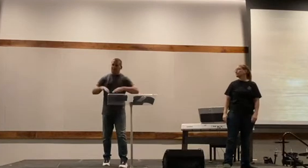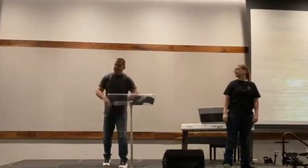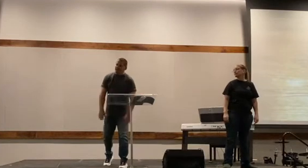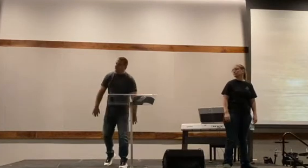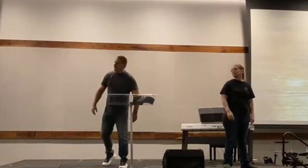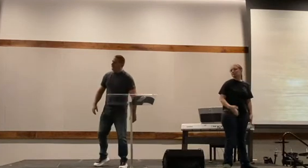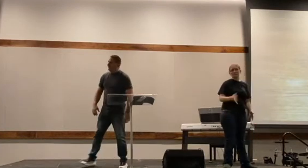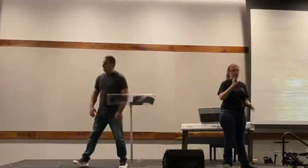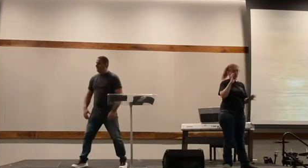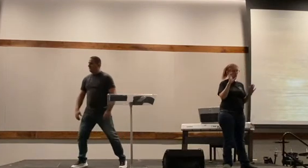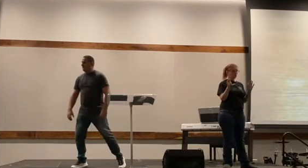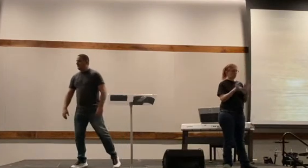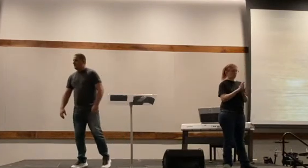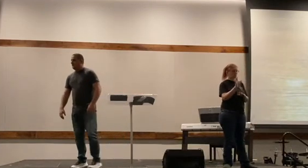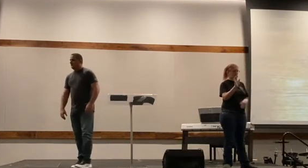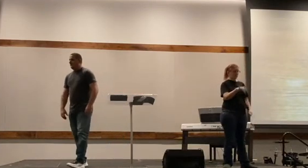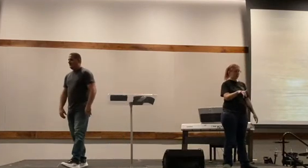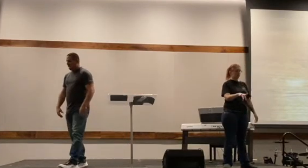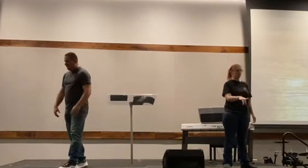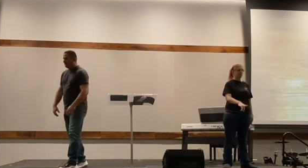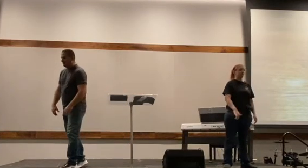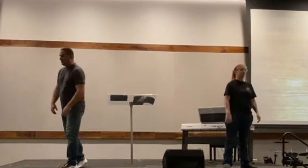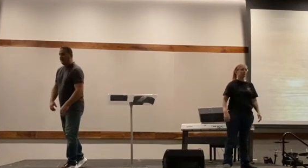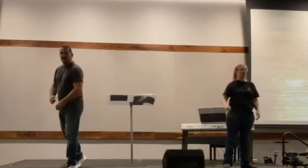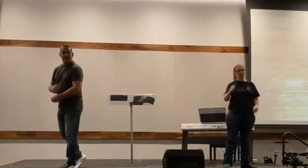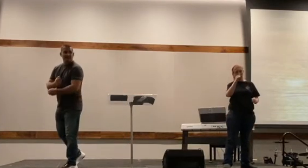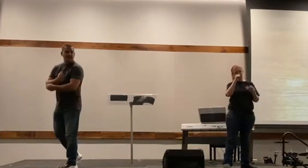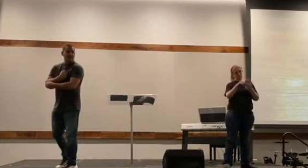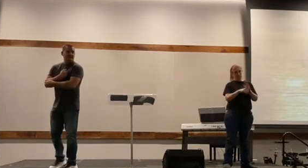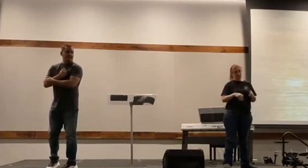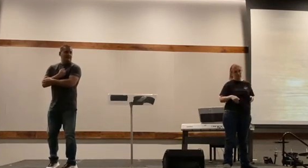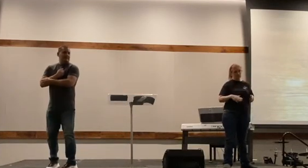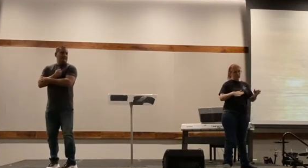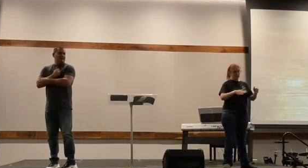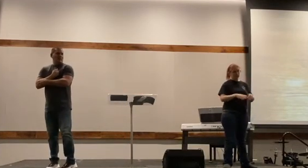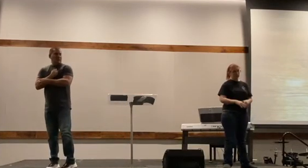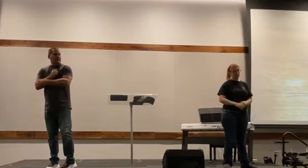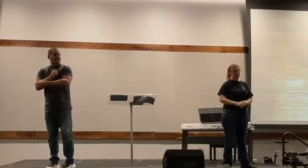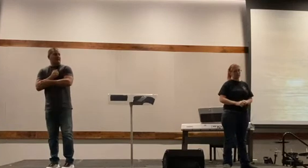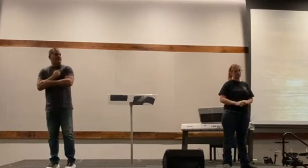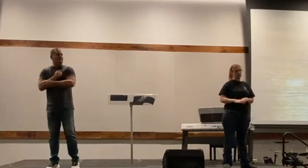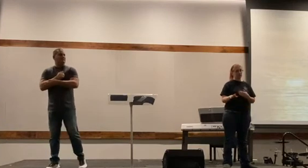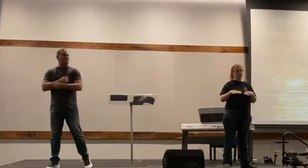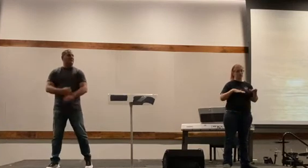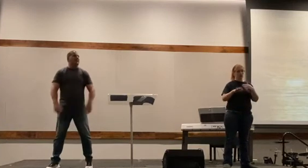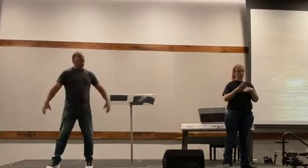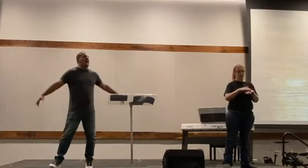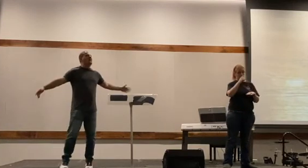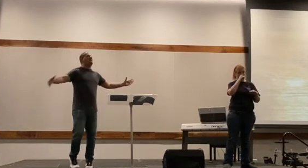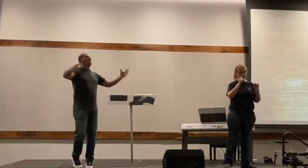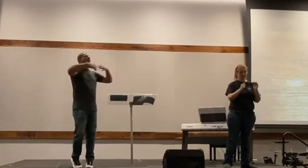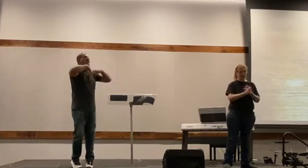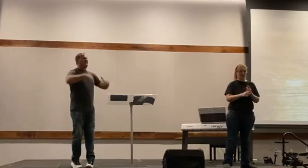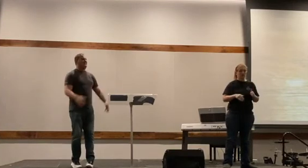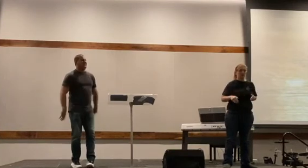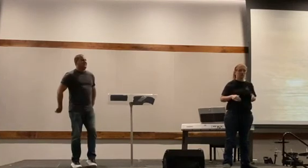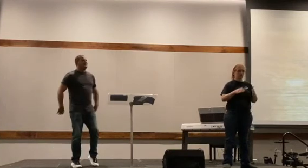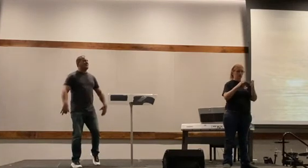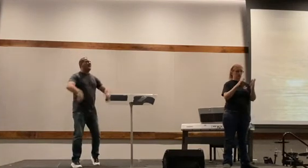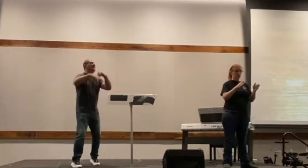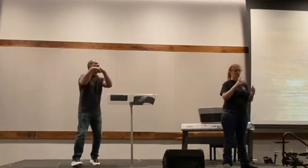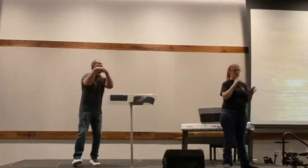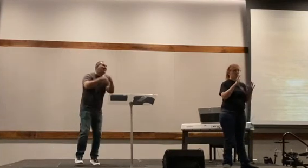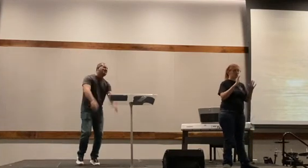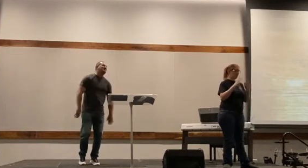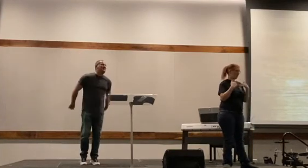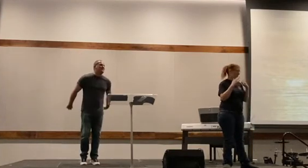Can you picture him? Hidden street. Walking on hidden street. Had it great.